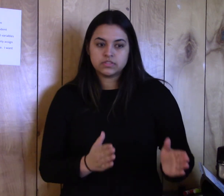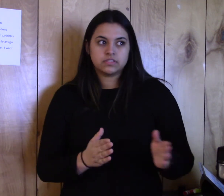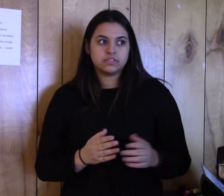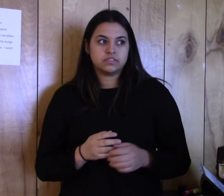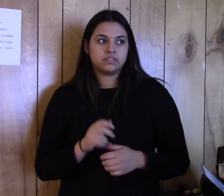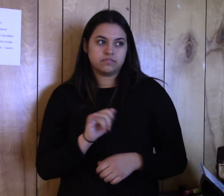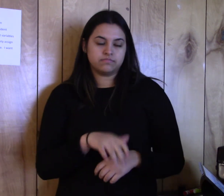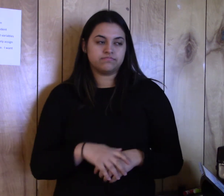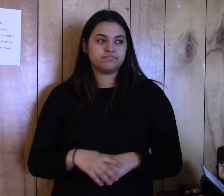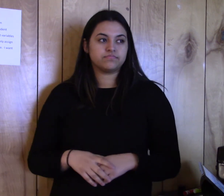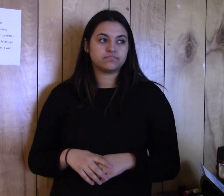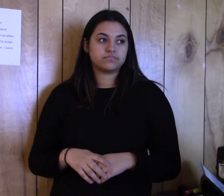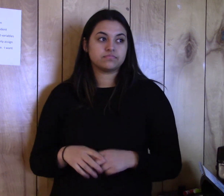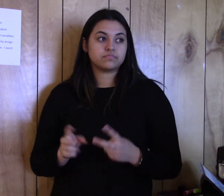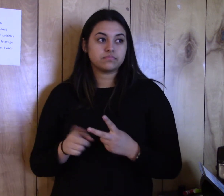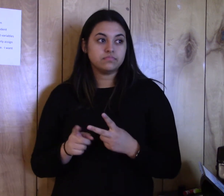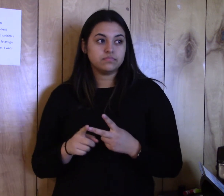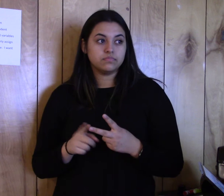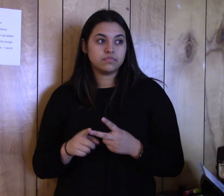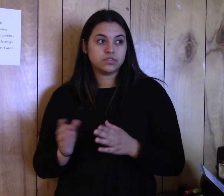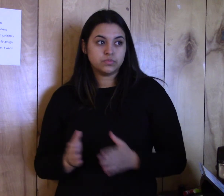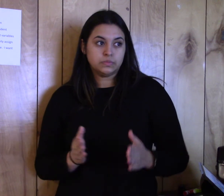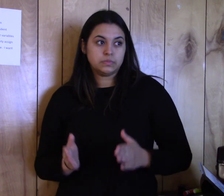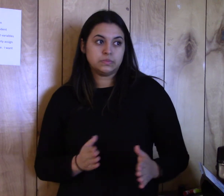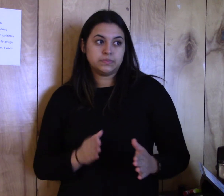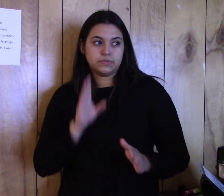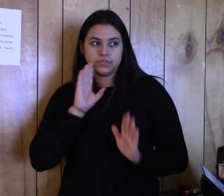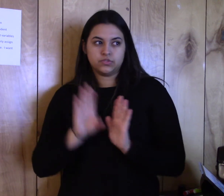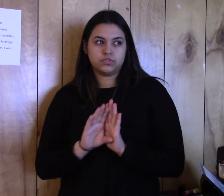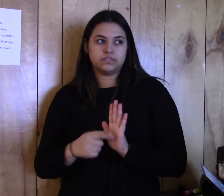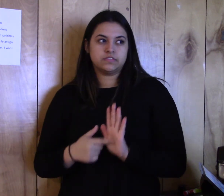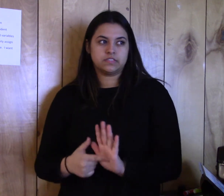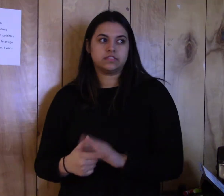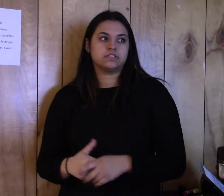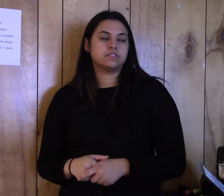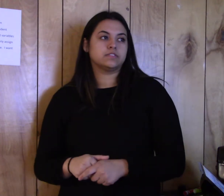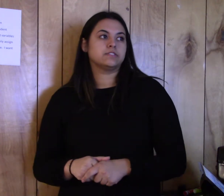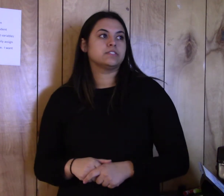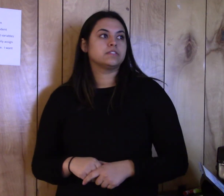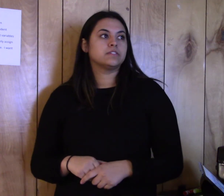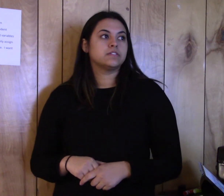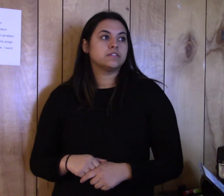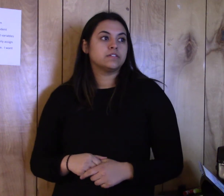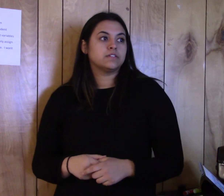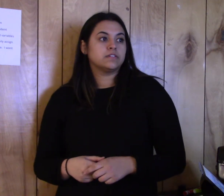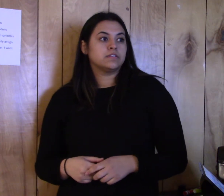then the process graphic is a little more detailed. We'll talk about that in a second. And